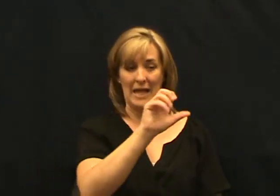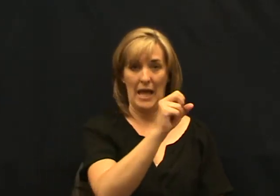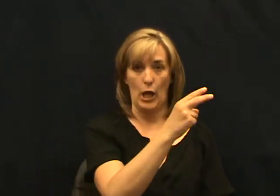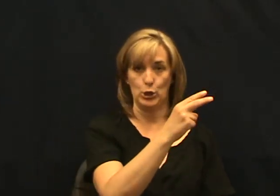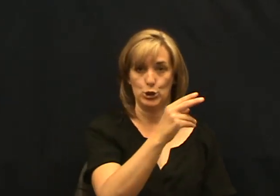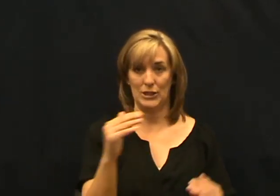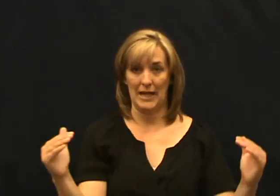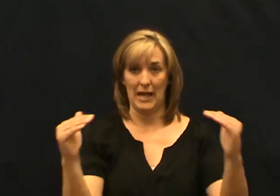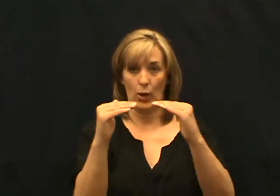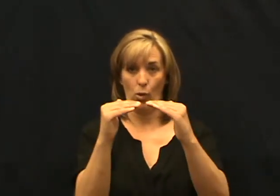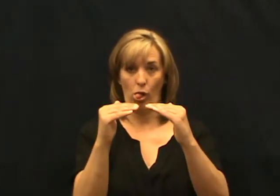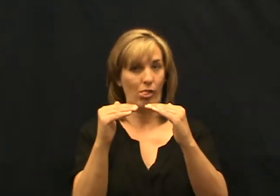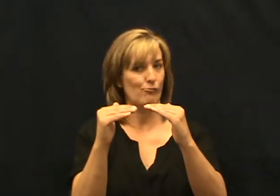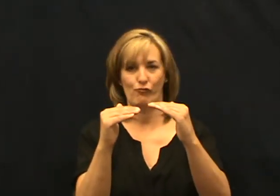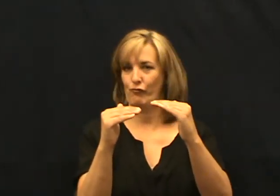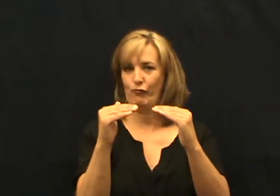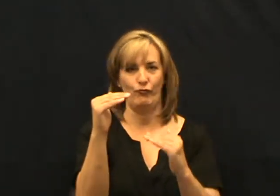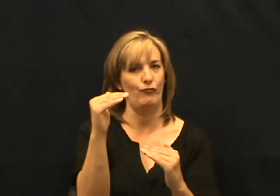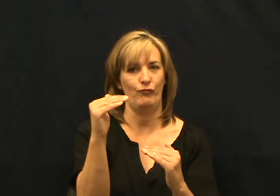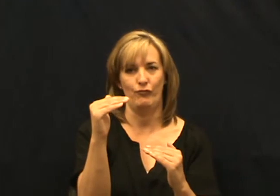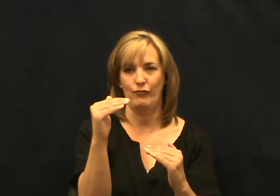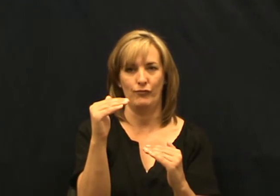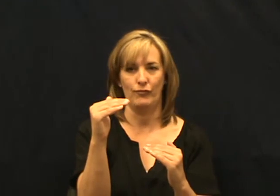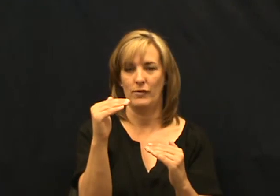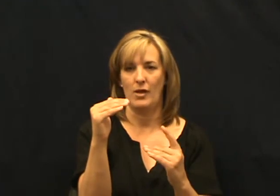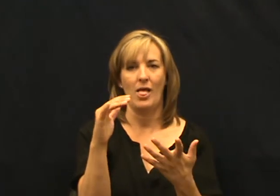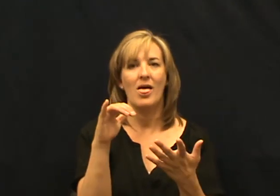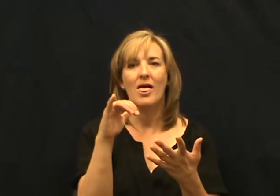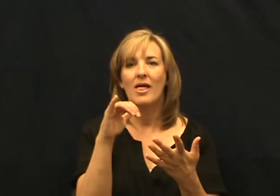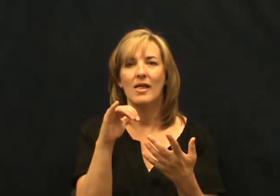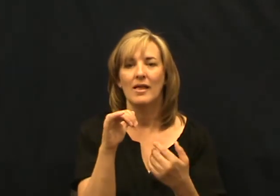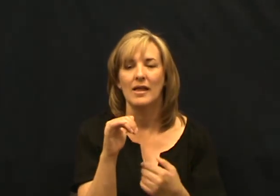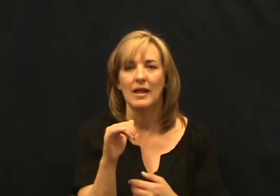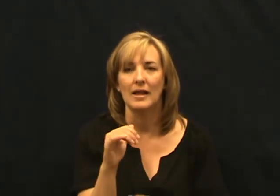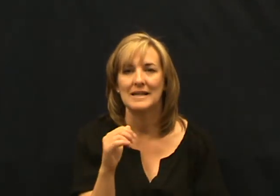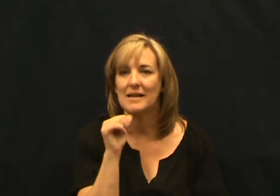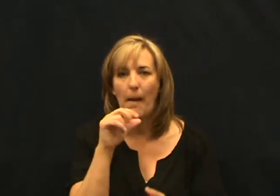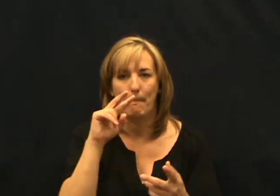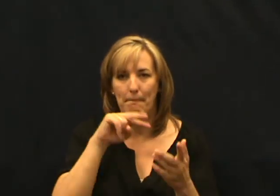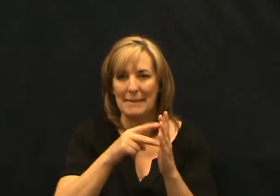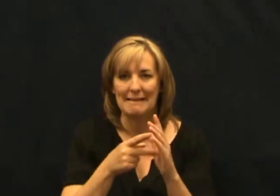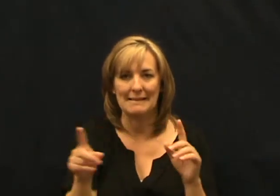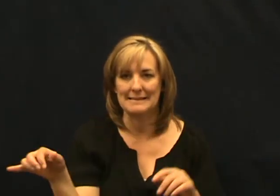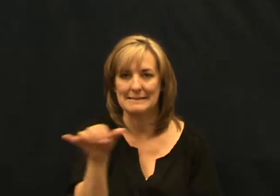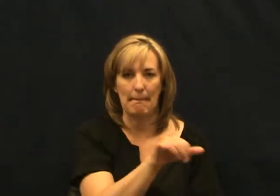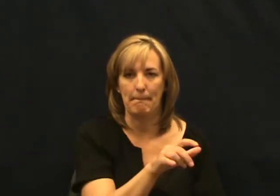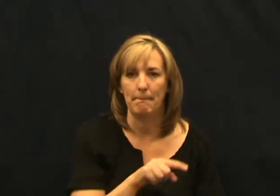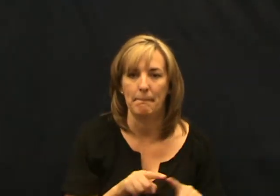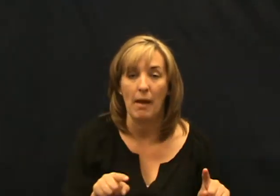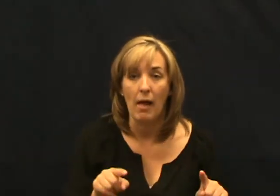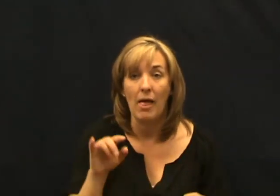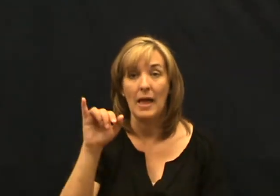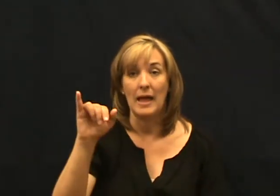the accrual world, as we've learned in this chapter, net income merely means the difference